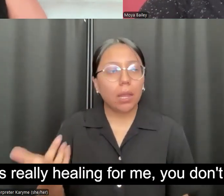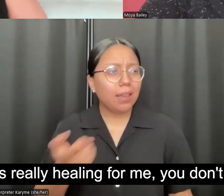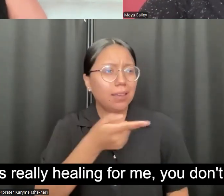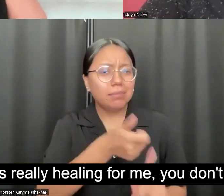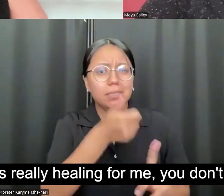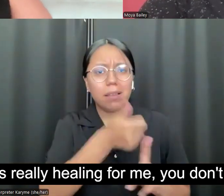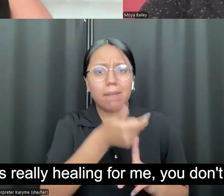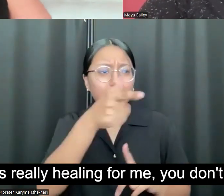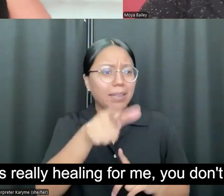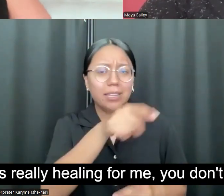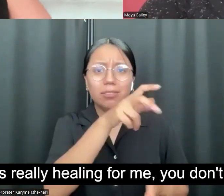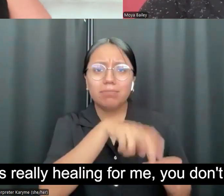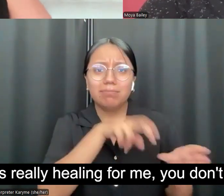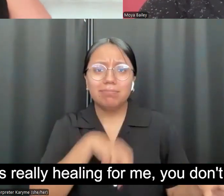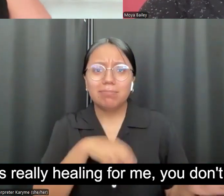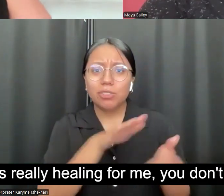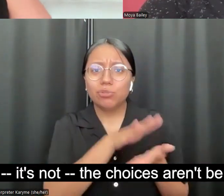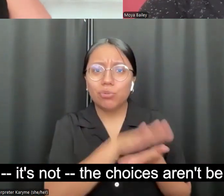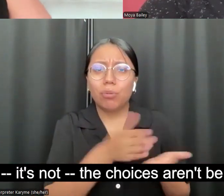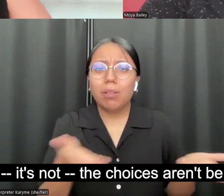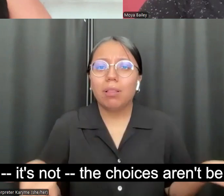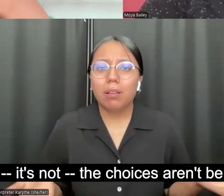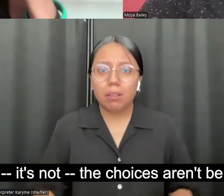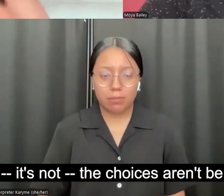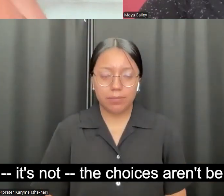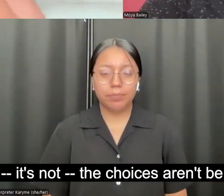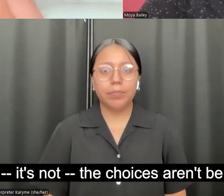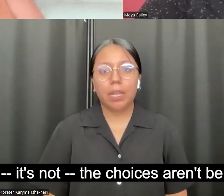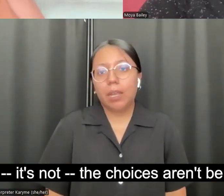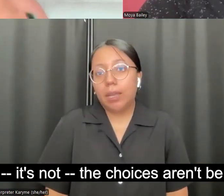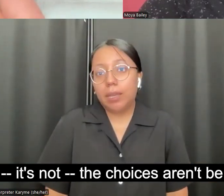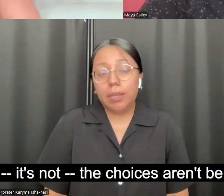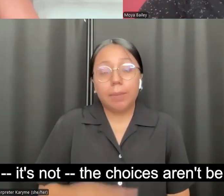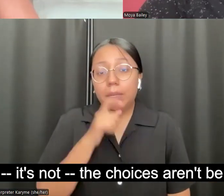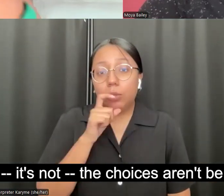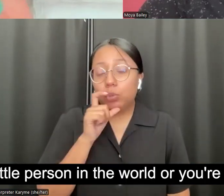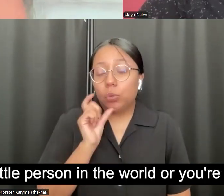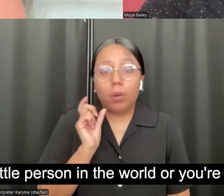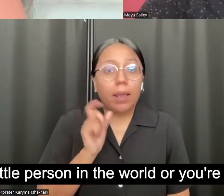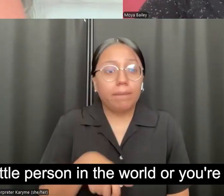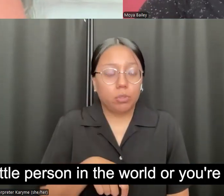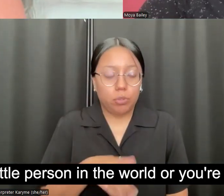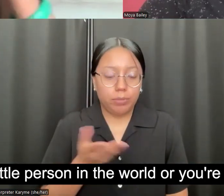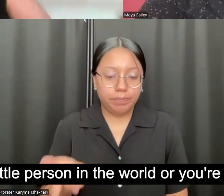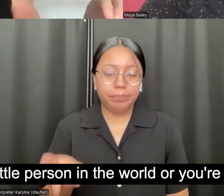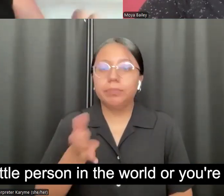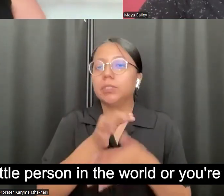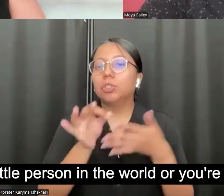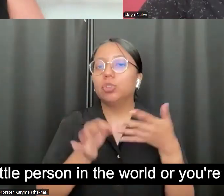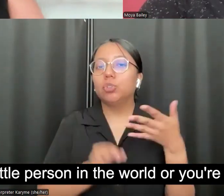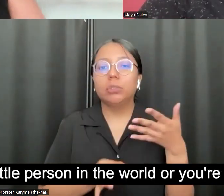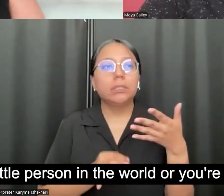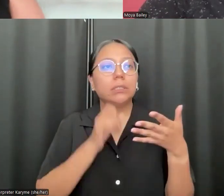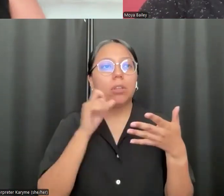um, it was really healing for me to be like, you don't actually have to it's not, the choices aren't either be the best little person in the world or you're shit.